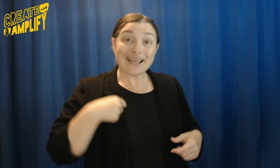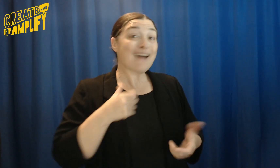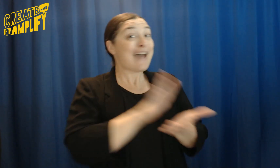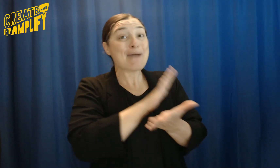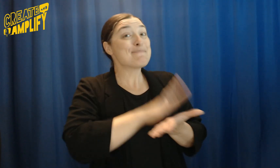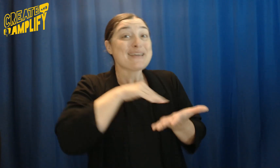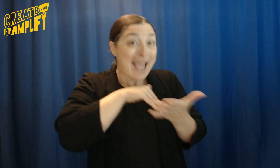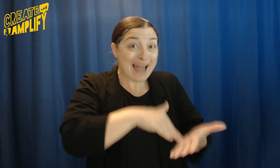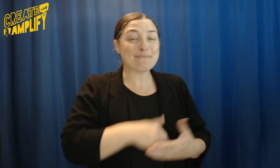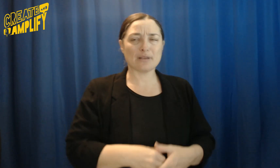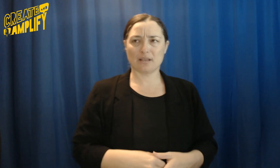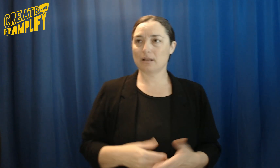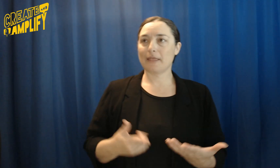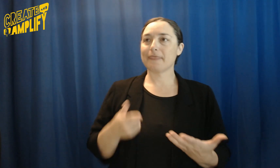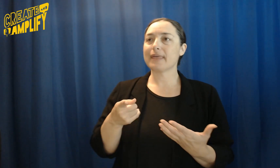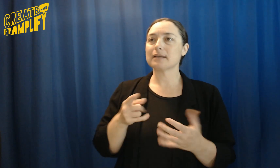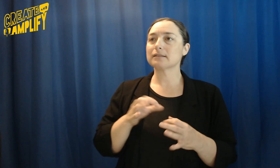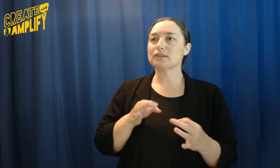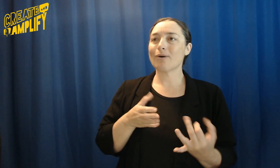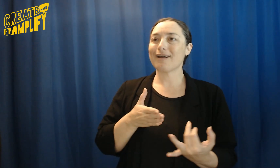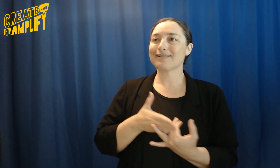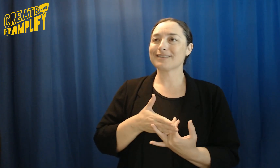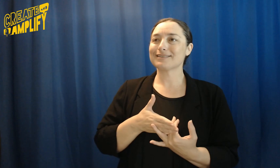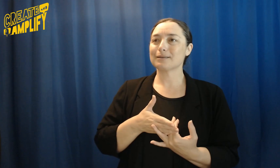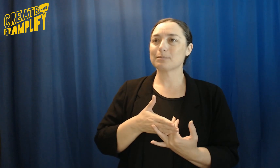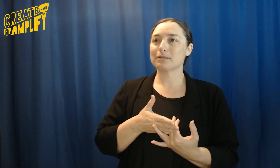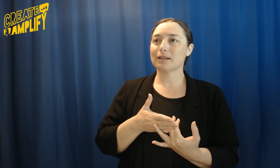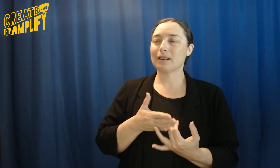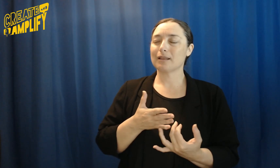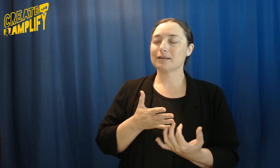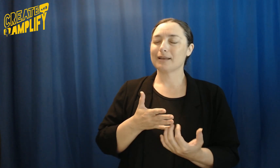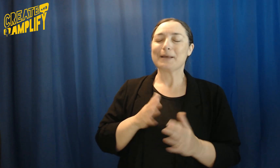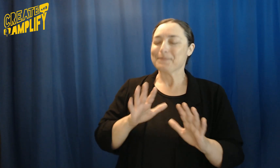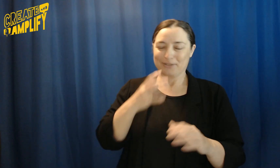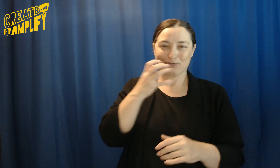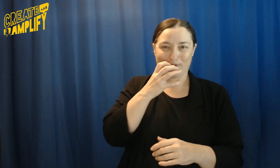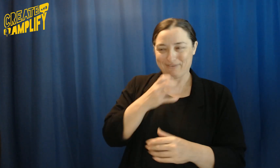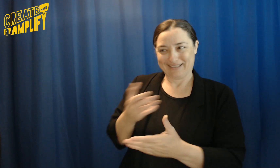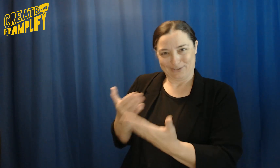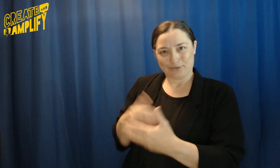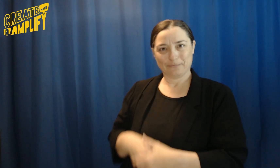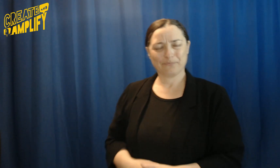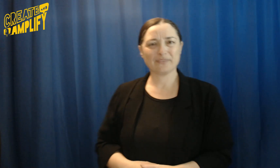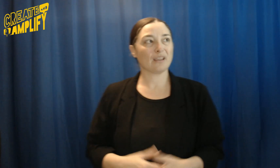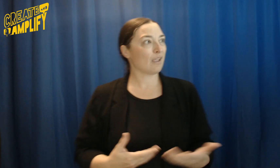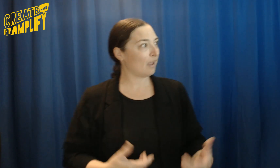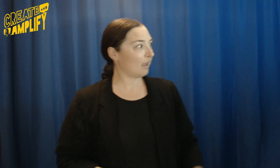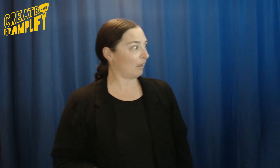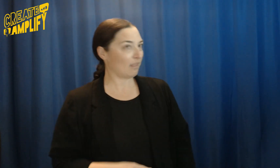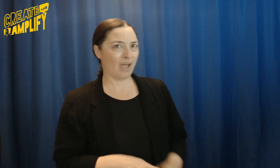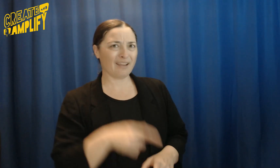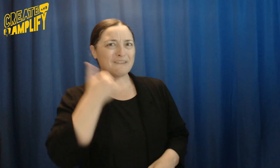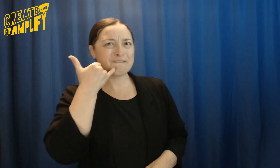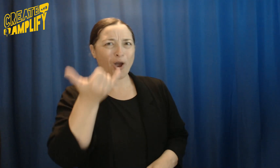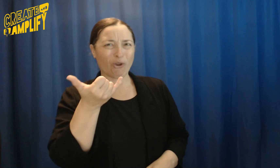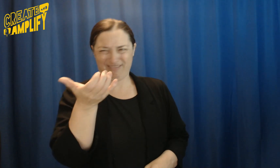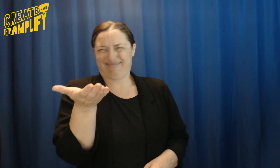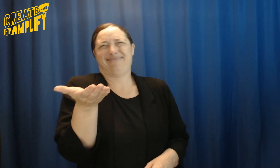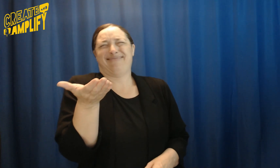That's not the same thing. Anyway, continue. Oh, cool story, dude on the phone. Like, it's really not. And this